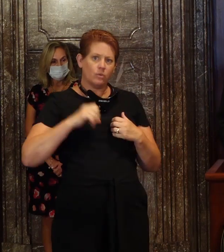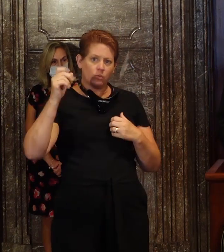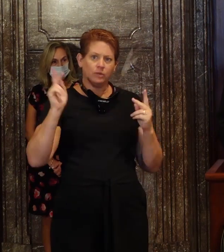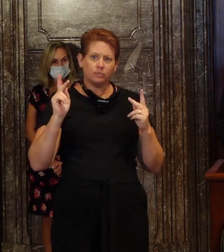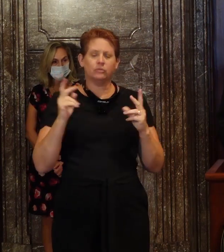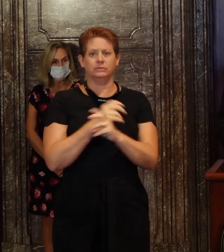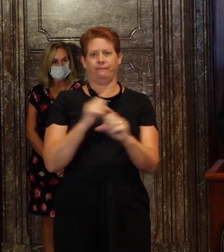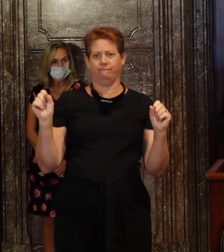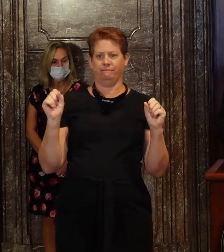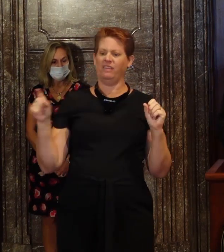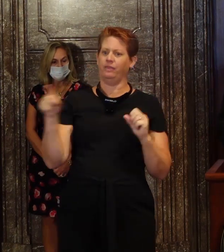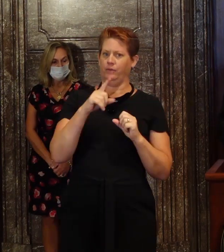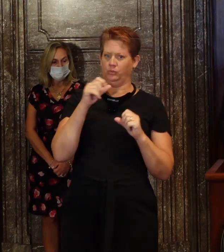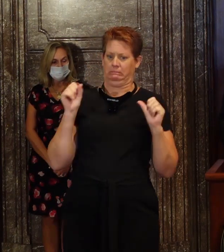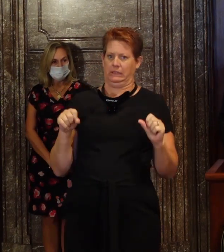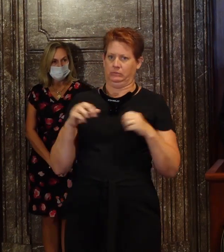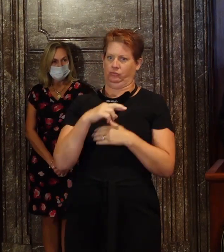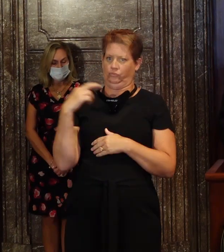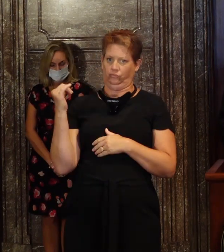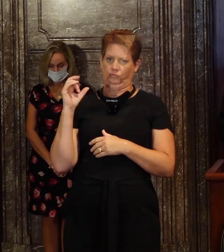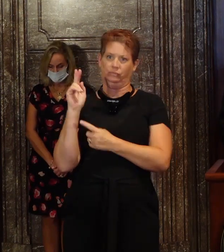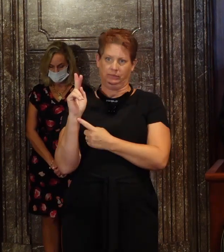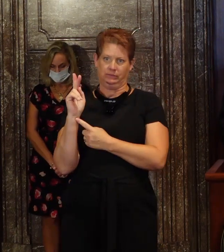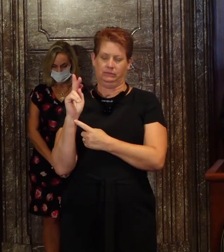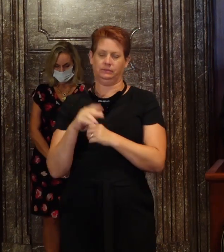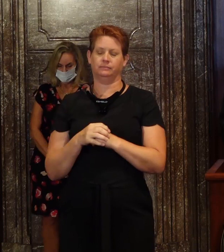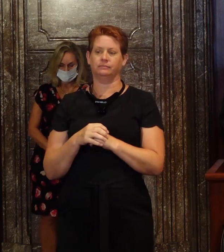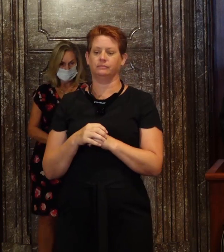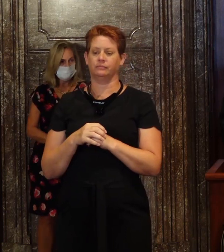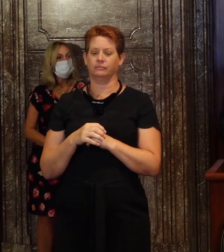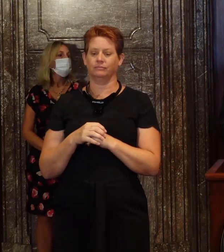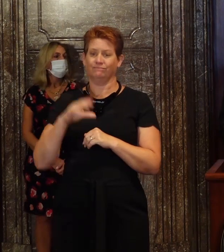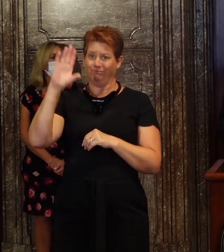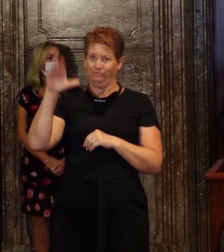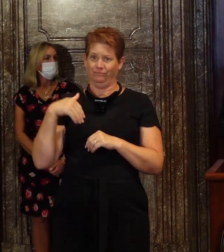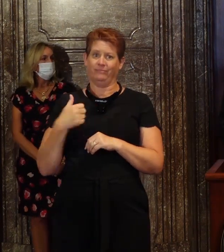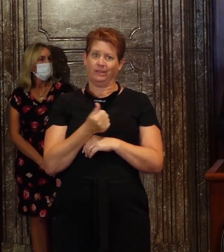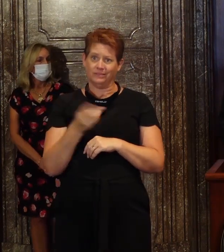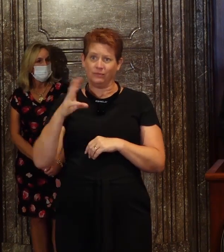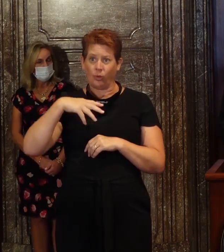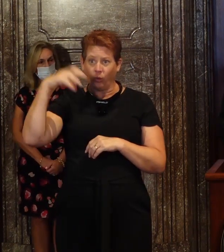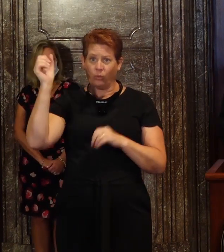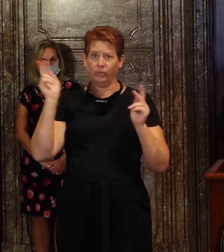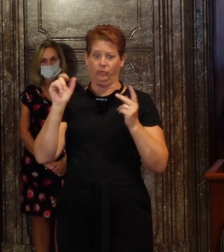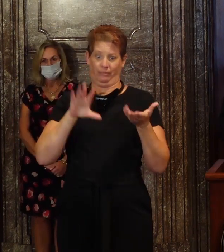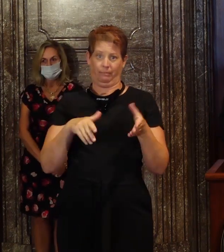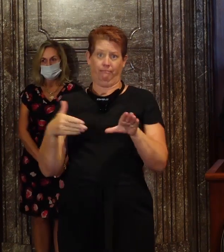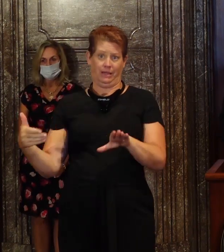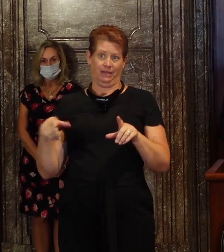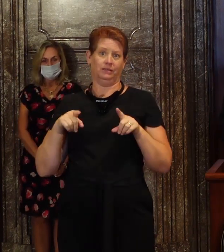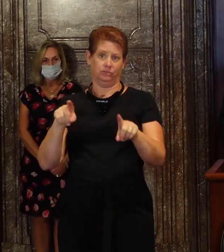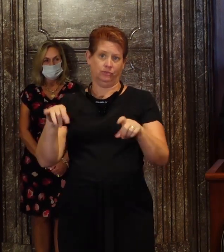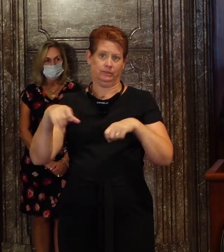at-risk residents. As you know, we've had a lot of elderly people in our nursing homes to pass away during the